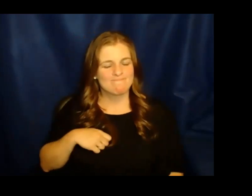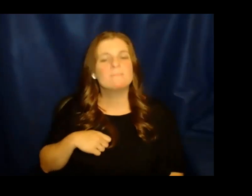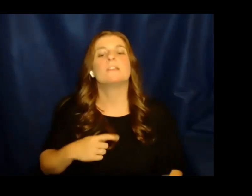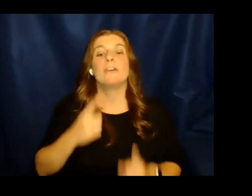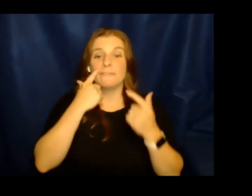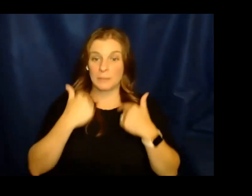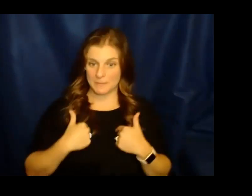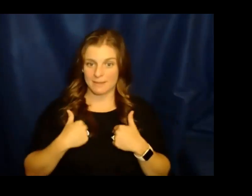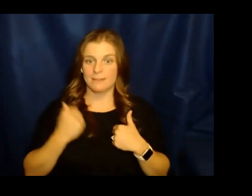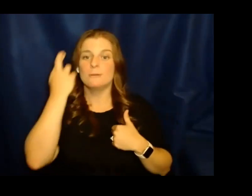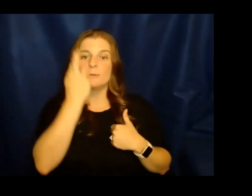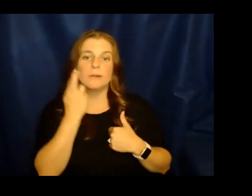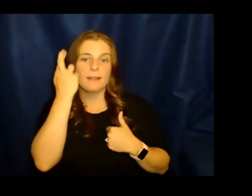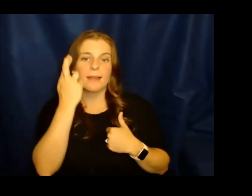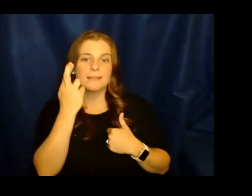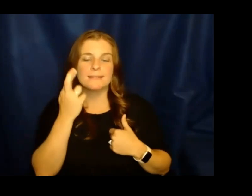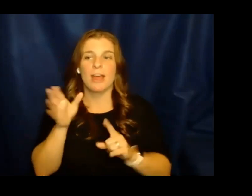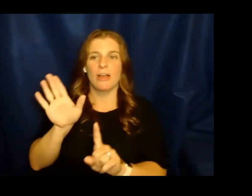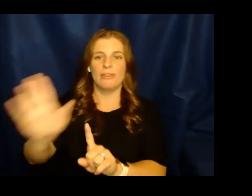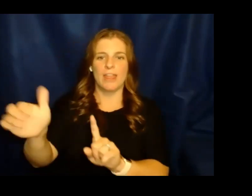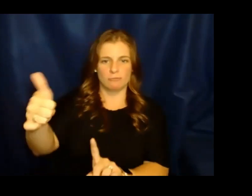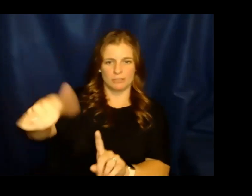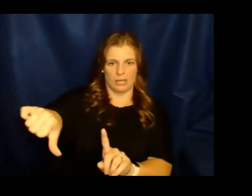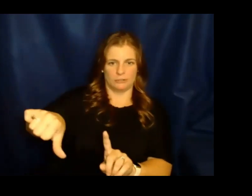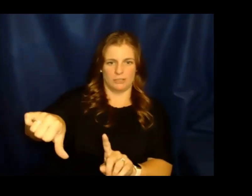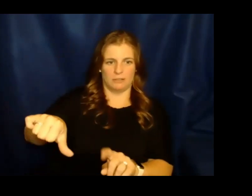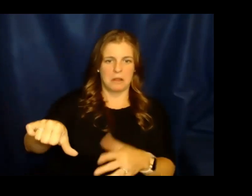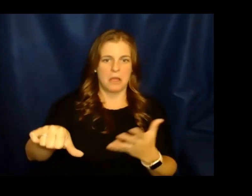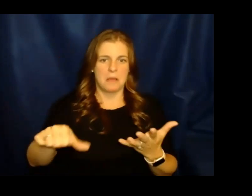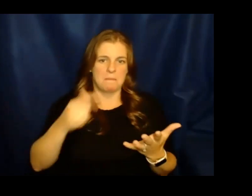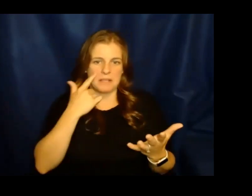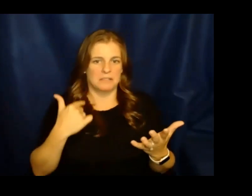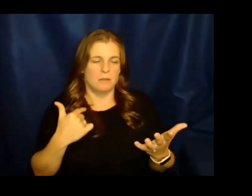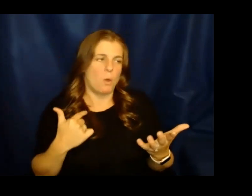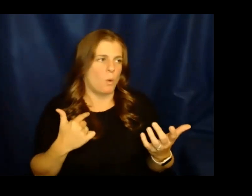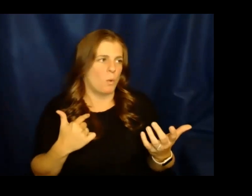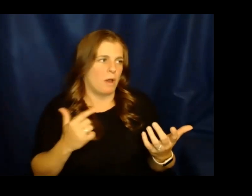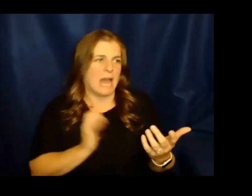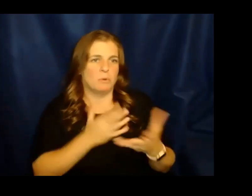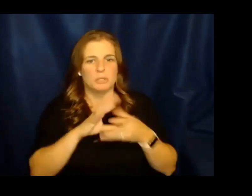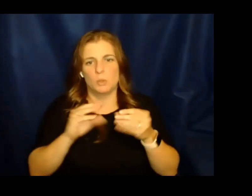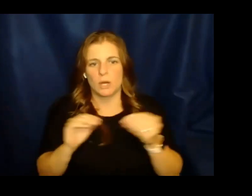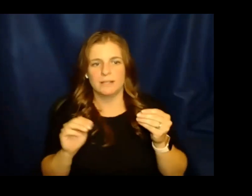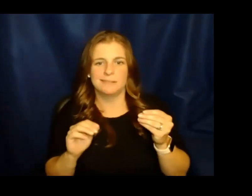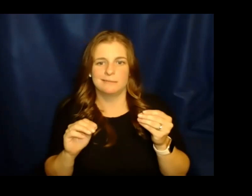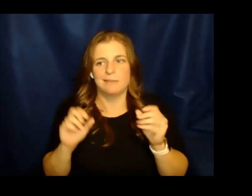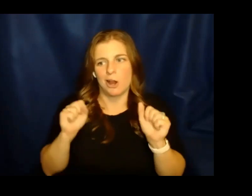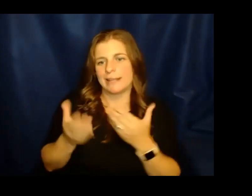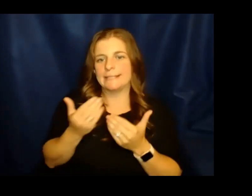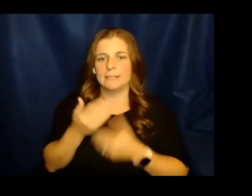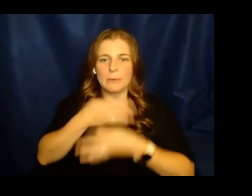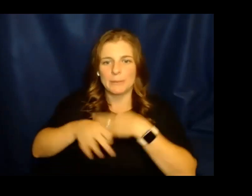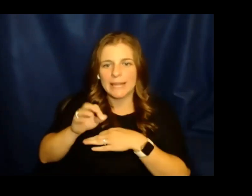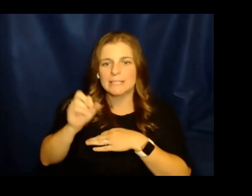is that in our rejection of this idea that we are disposable because our stories are somehow inconvenient or replaceable or seen as